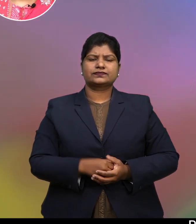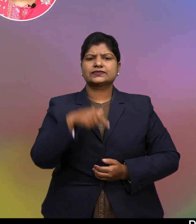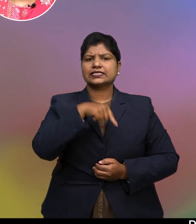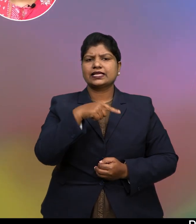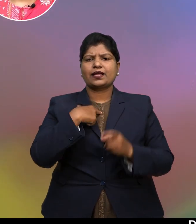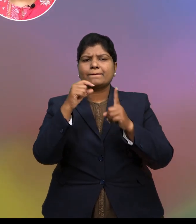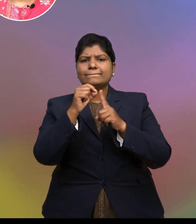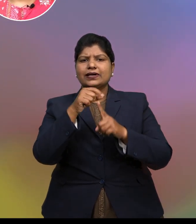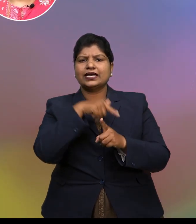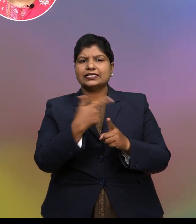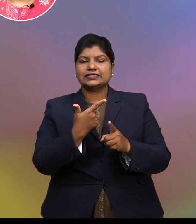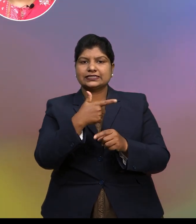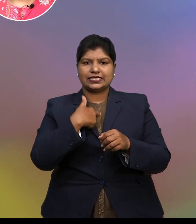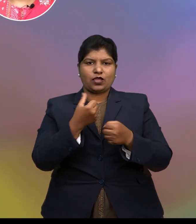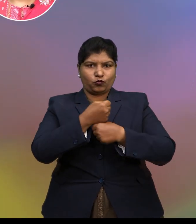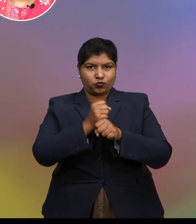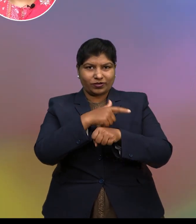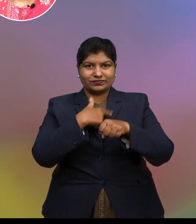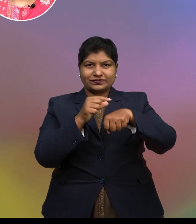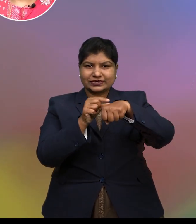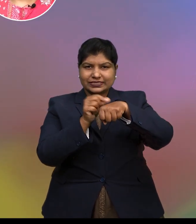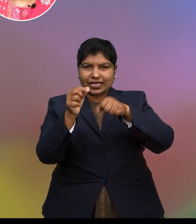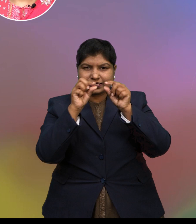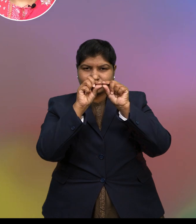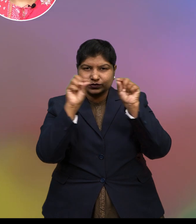Placenta is a tissue formed by